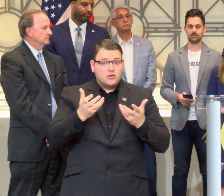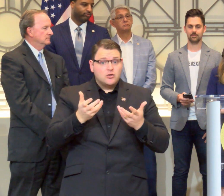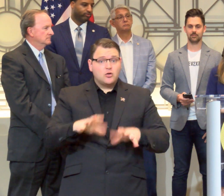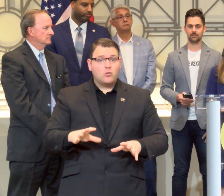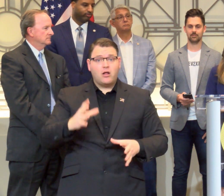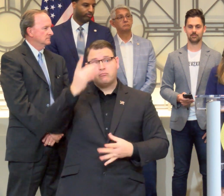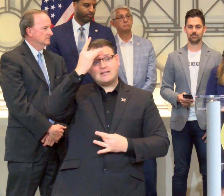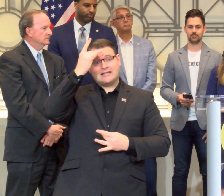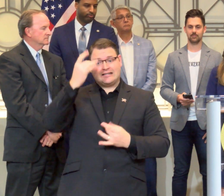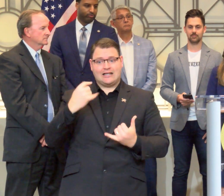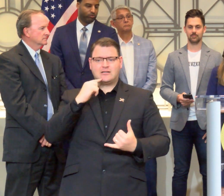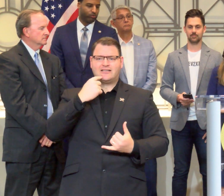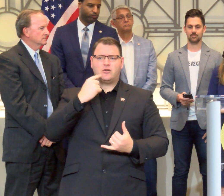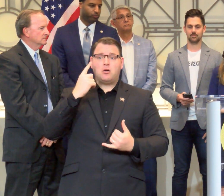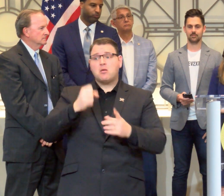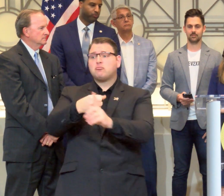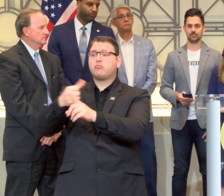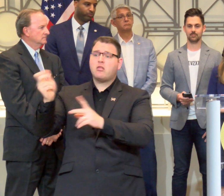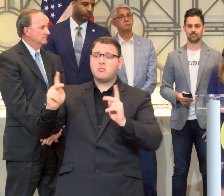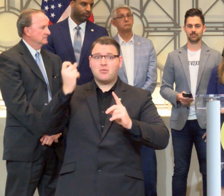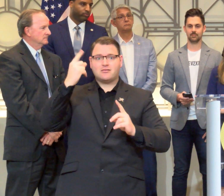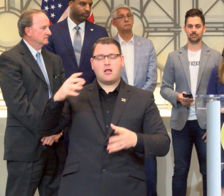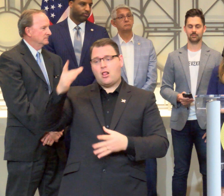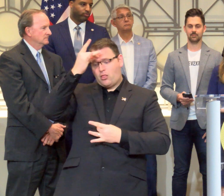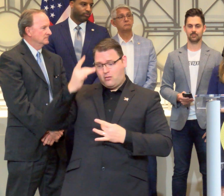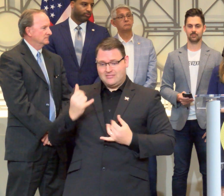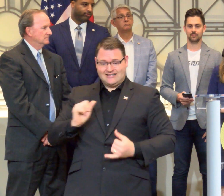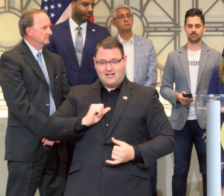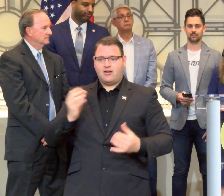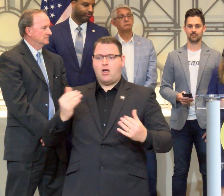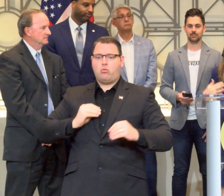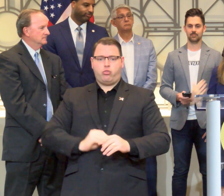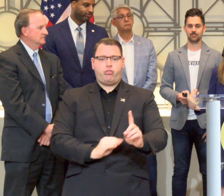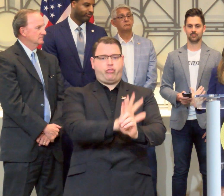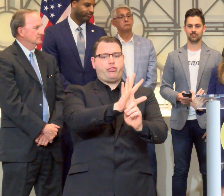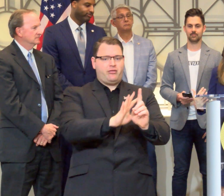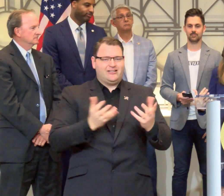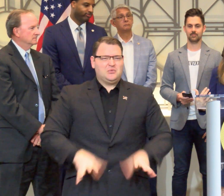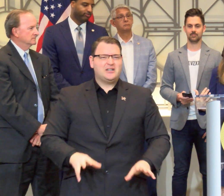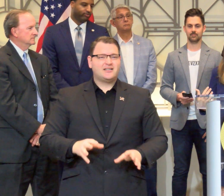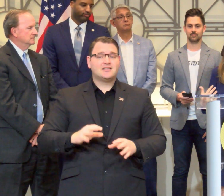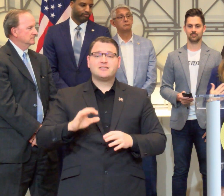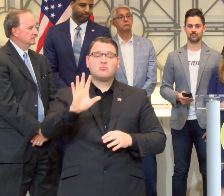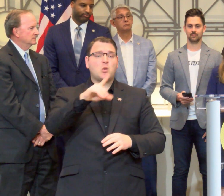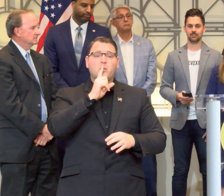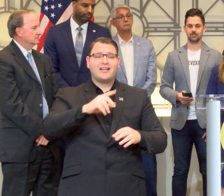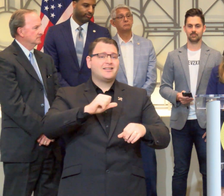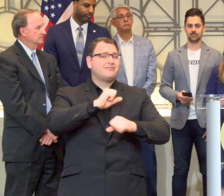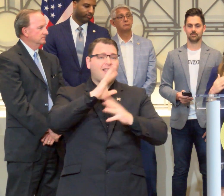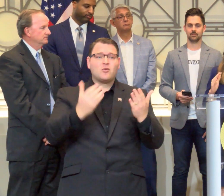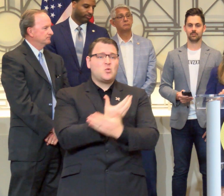that you love. And let's be honest, we were born in the age of social distancing. This is just like any other day for us, right?